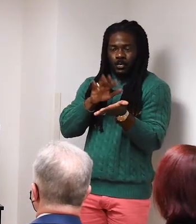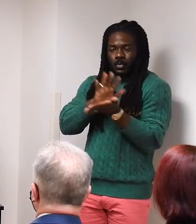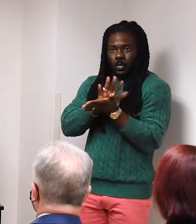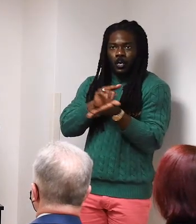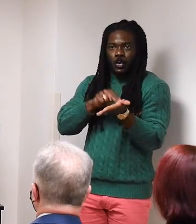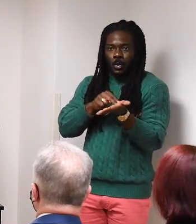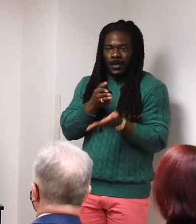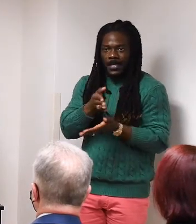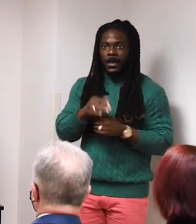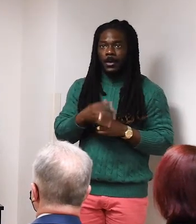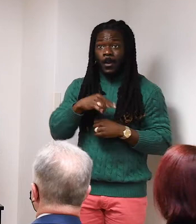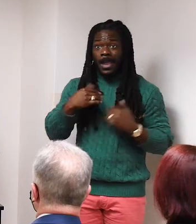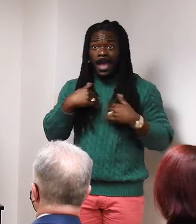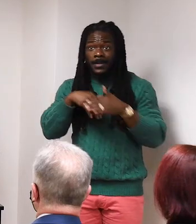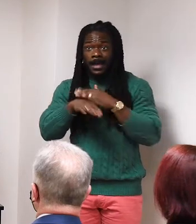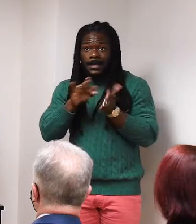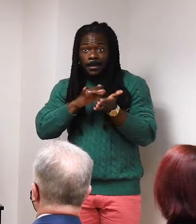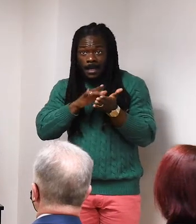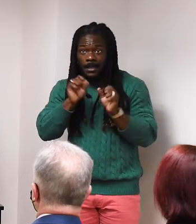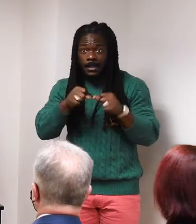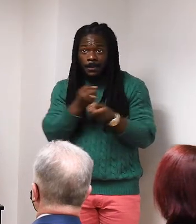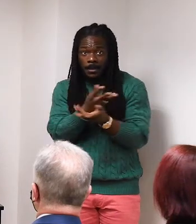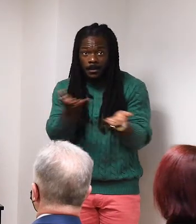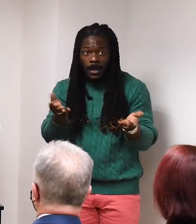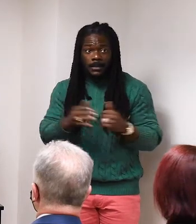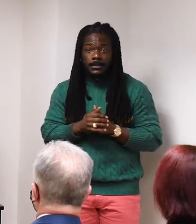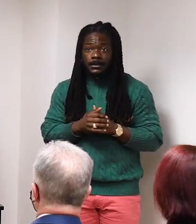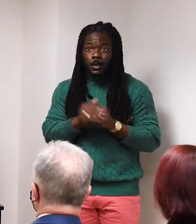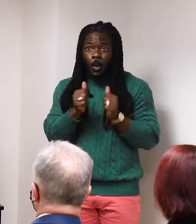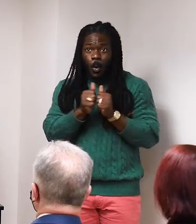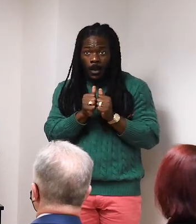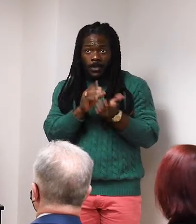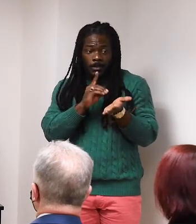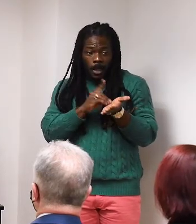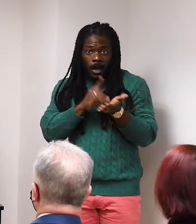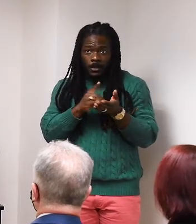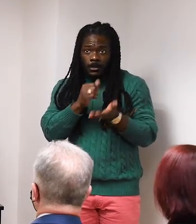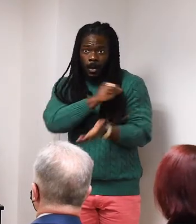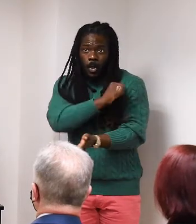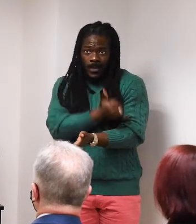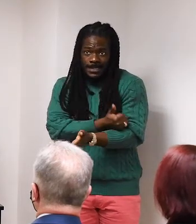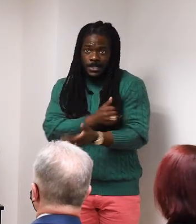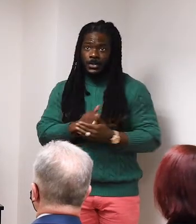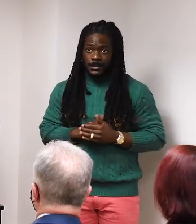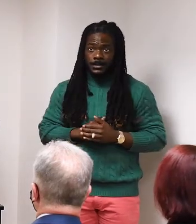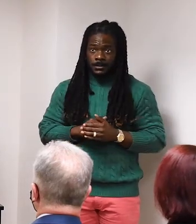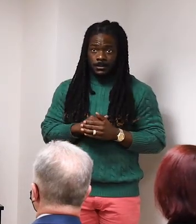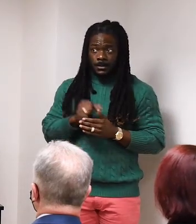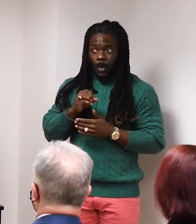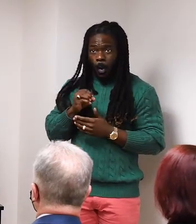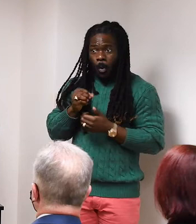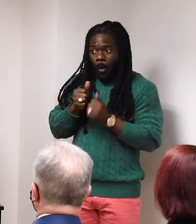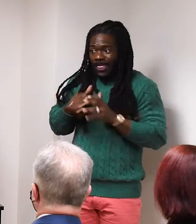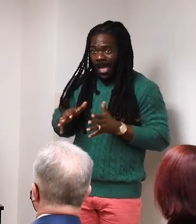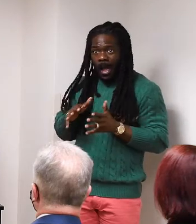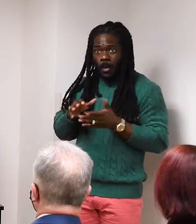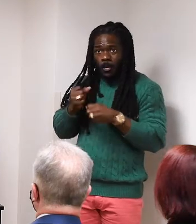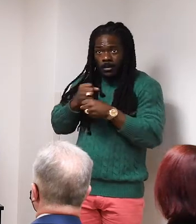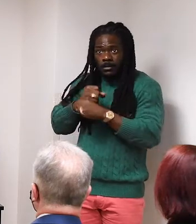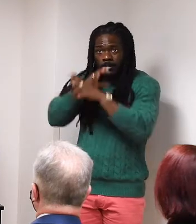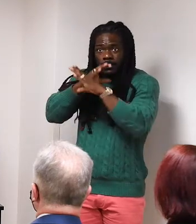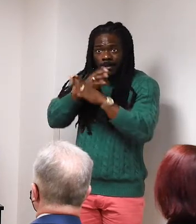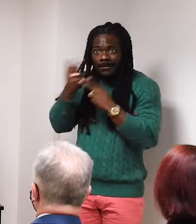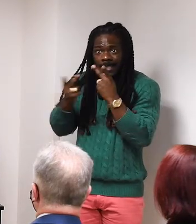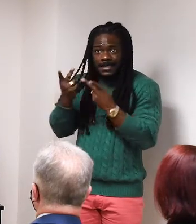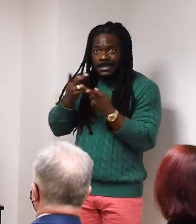We have access to medications that can be distributed with physician authorization. So without a telemedicine visit, those